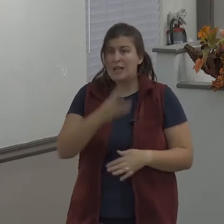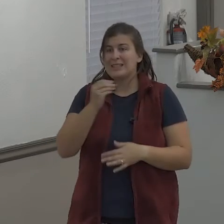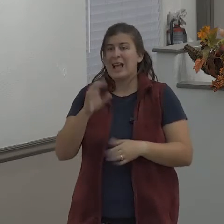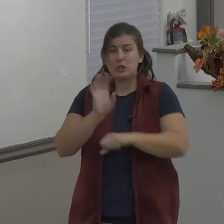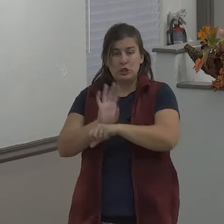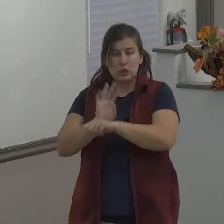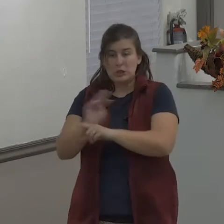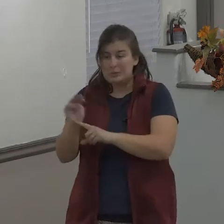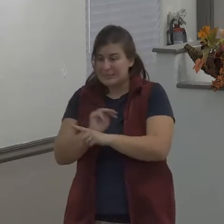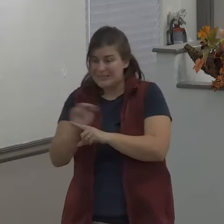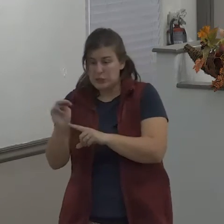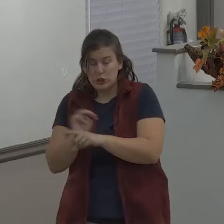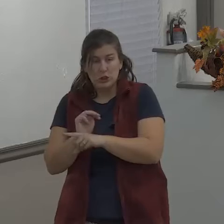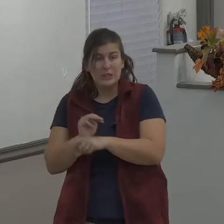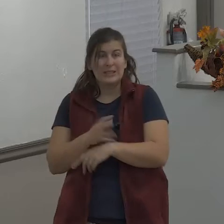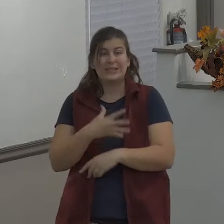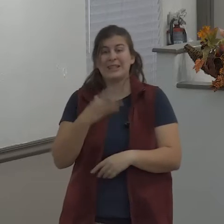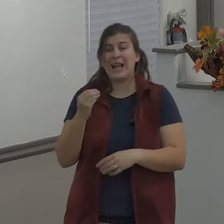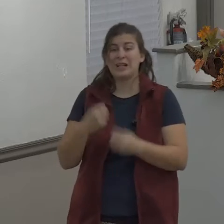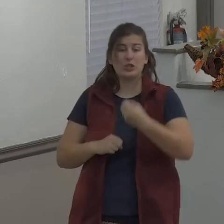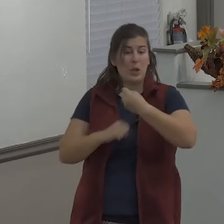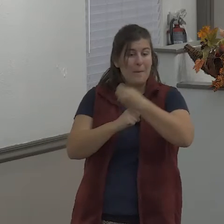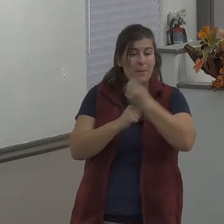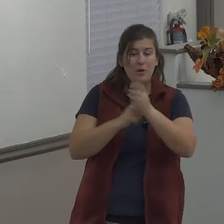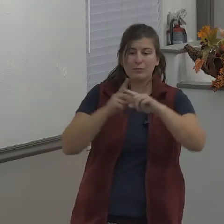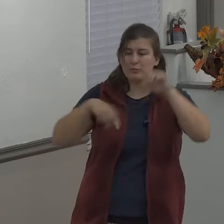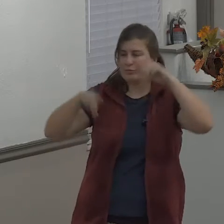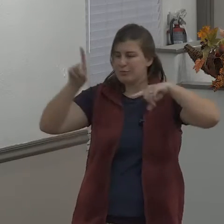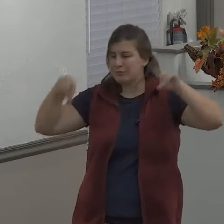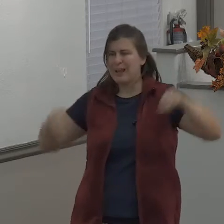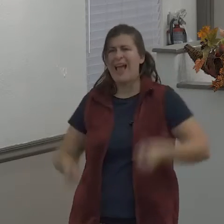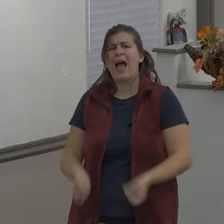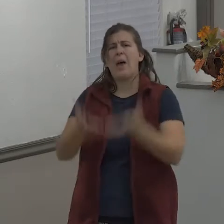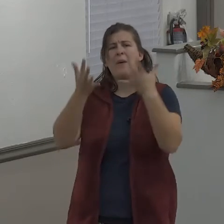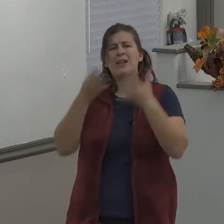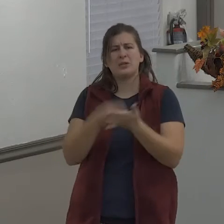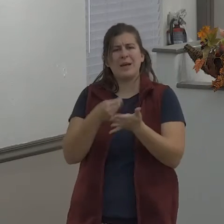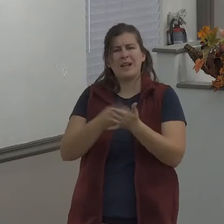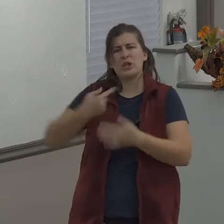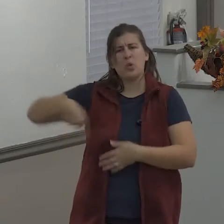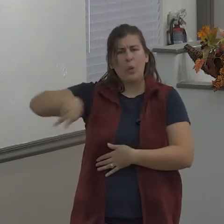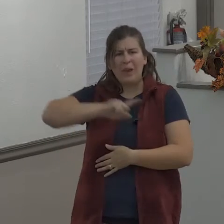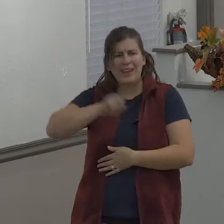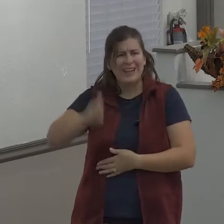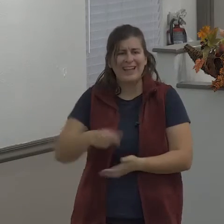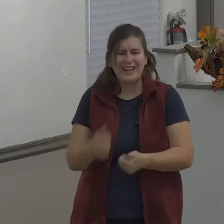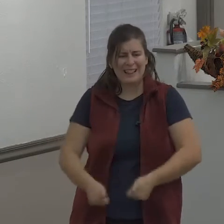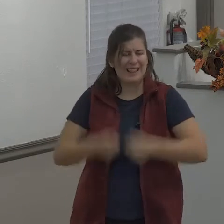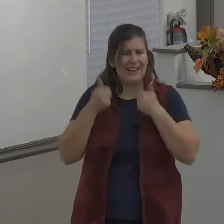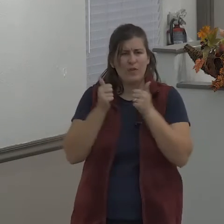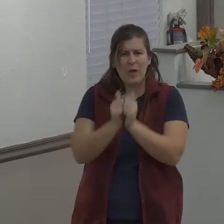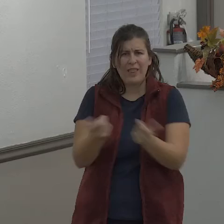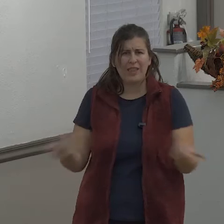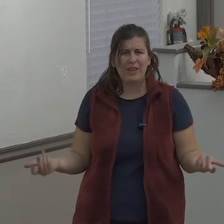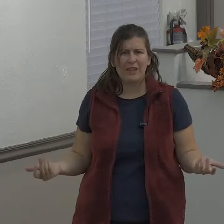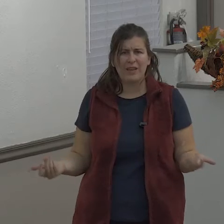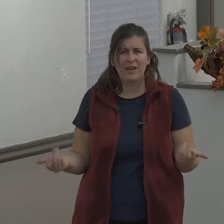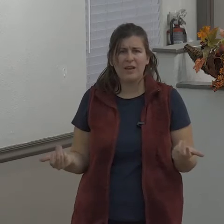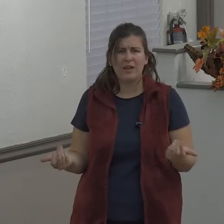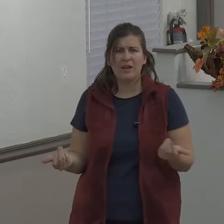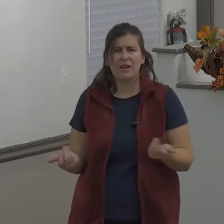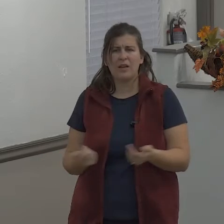we could support church ministries, we could support, I mean, how much money do you actually have to live on?